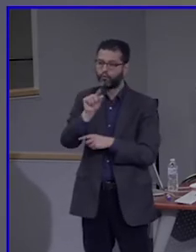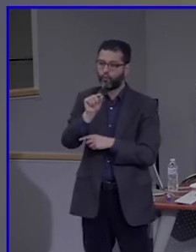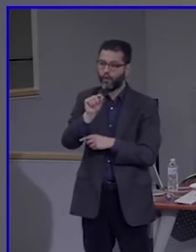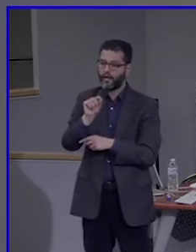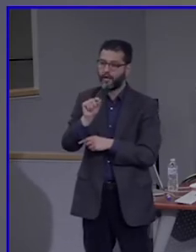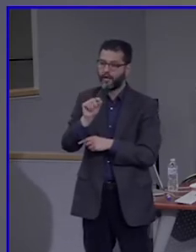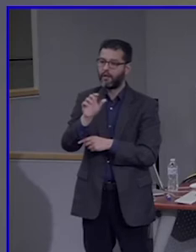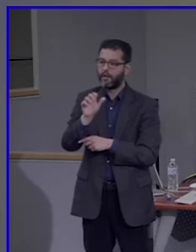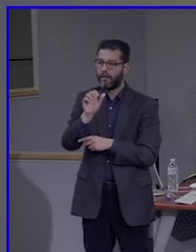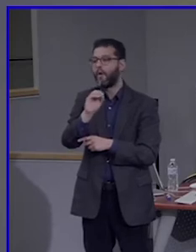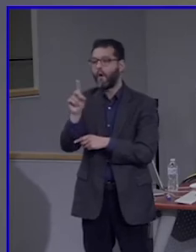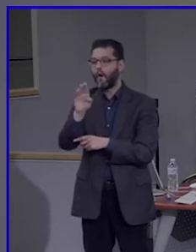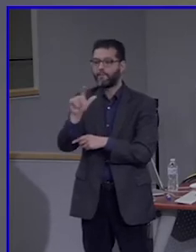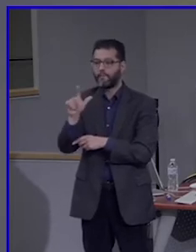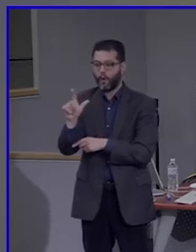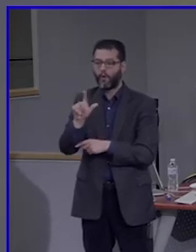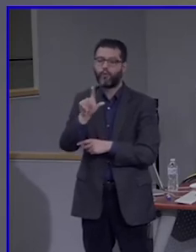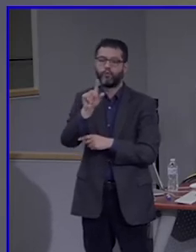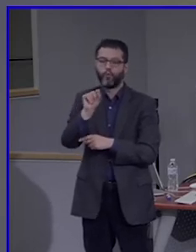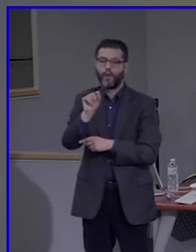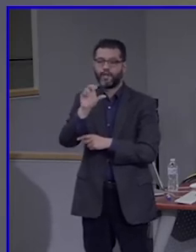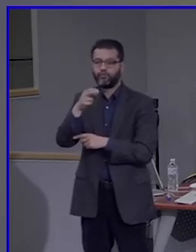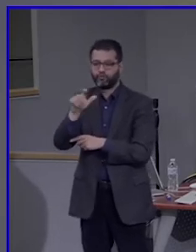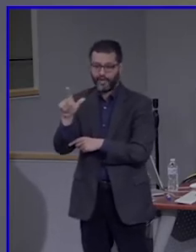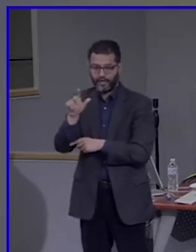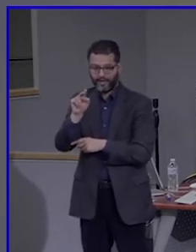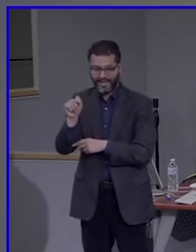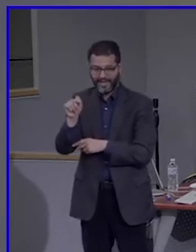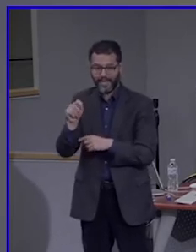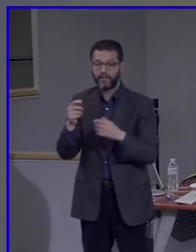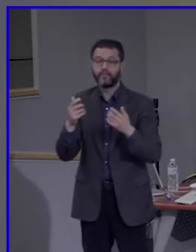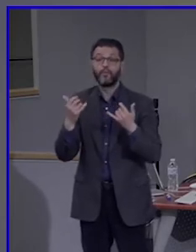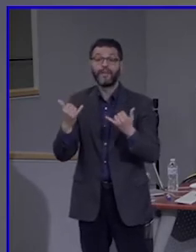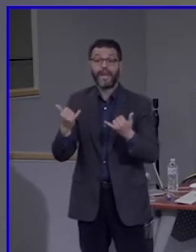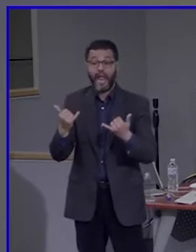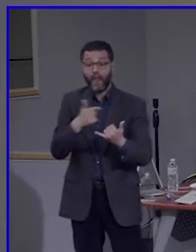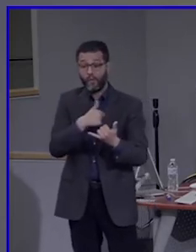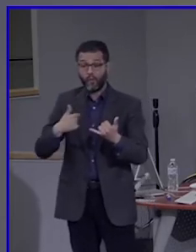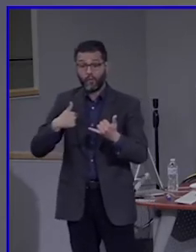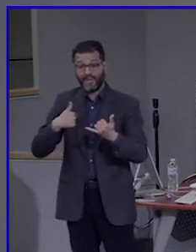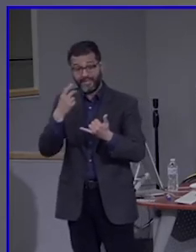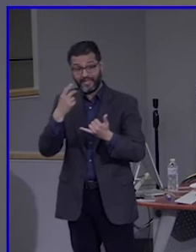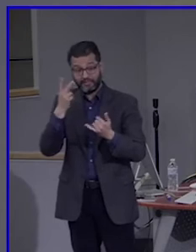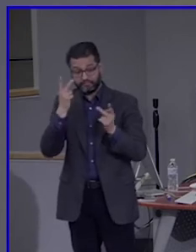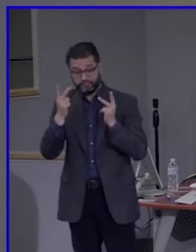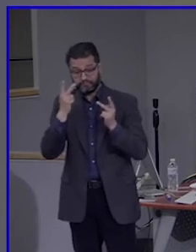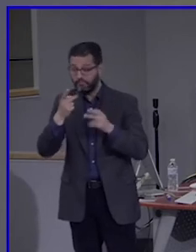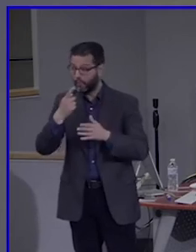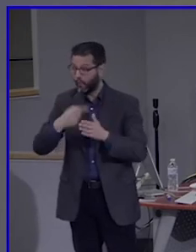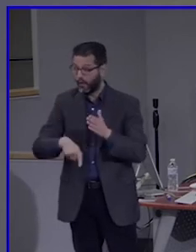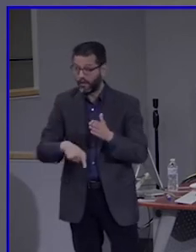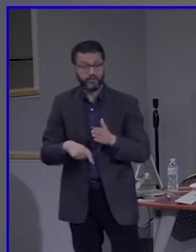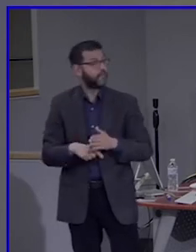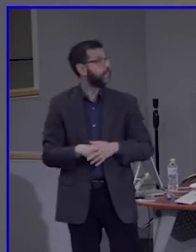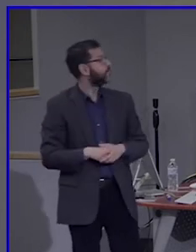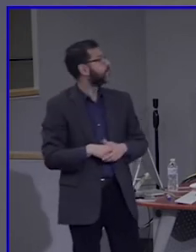to give you a few snippets of this and what we saw was